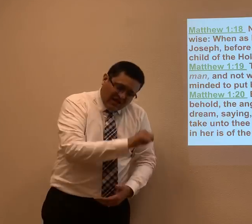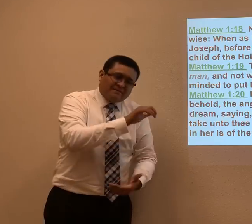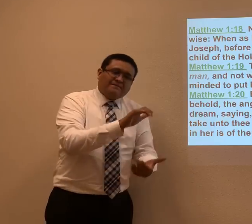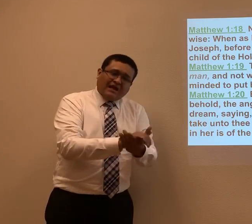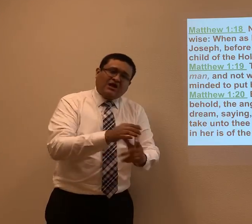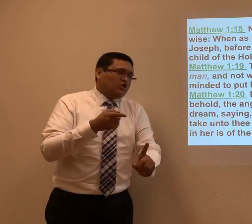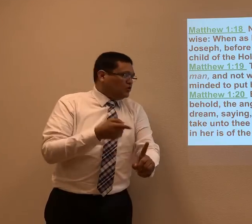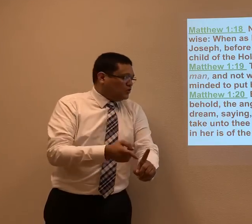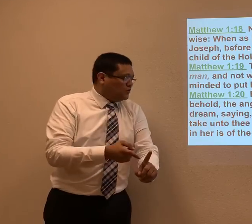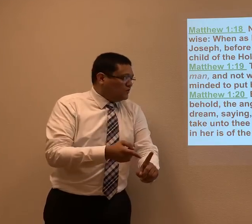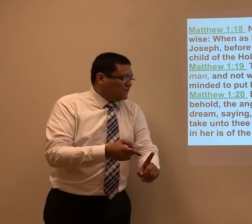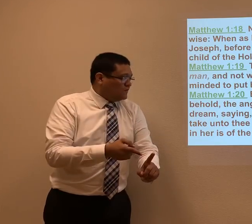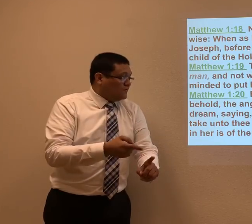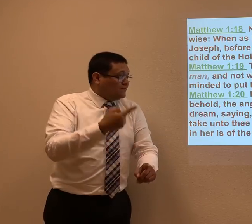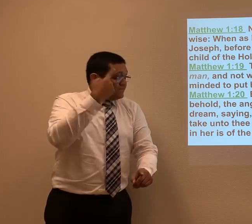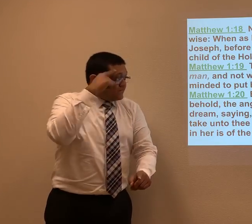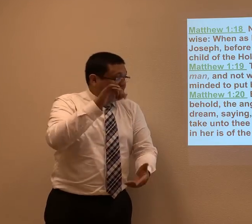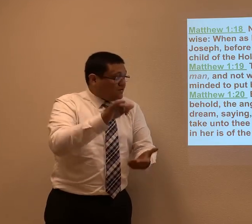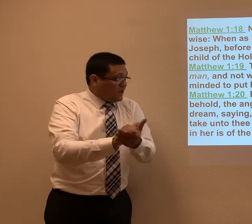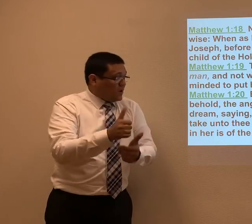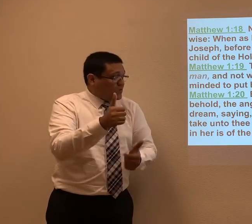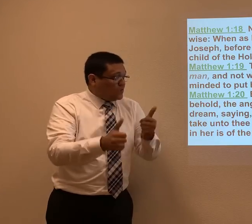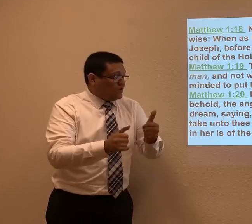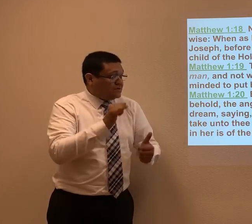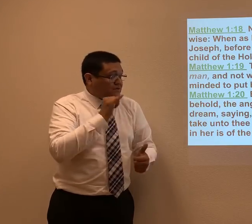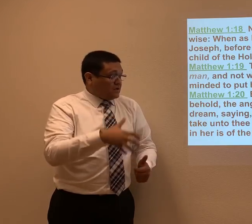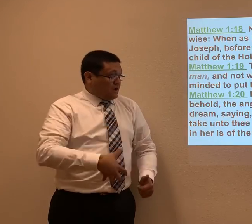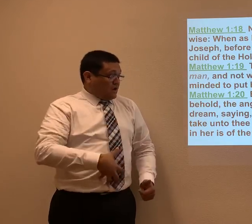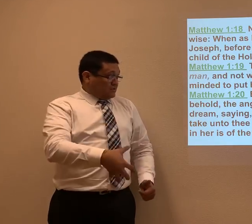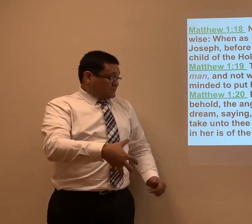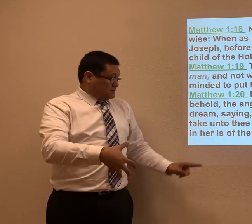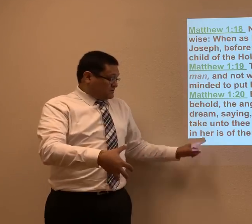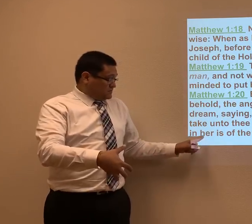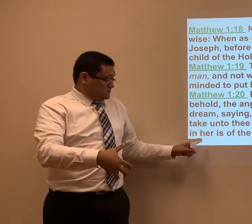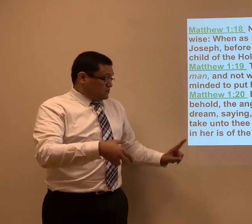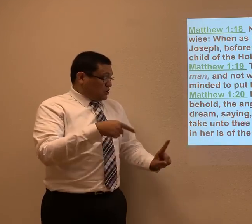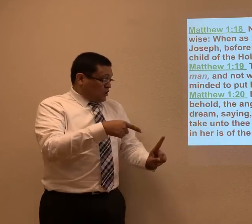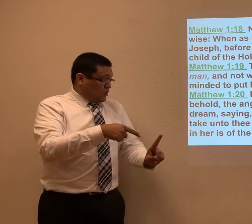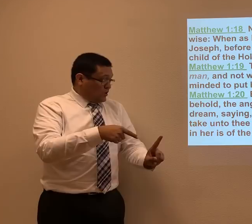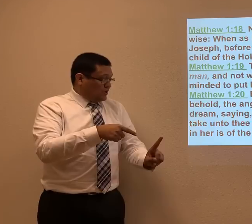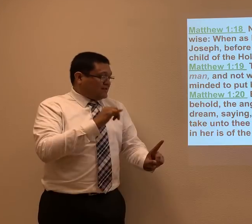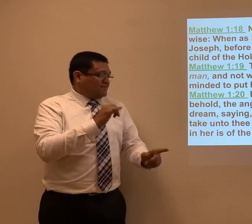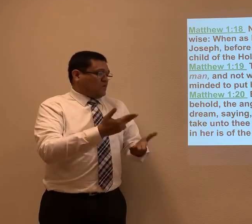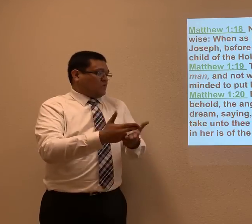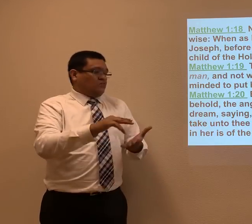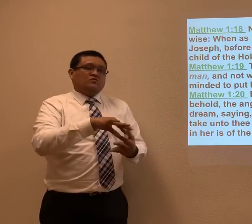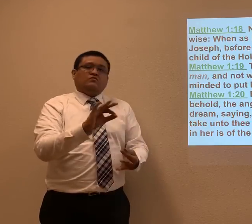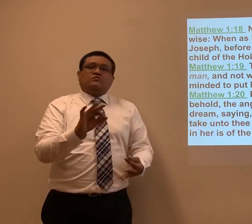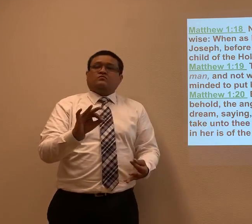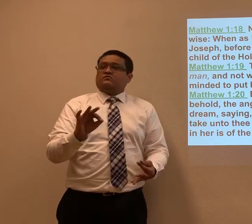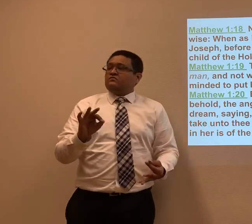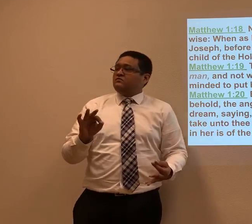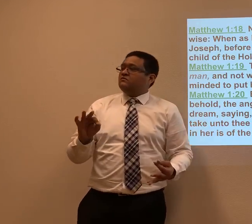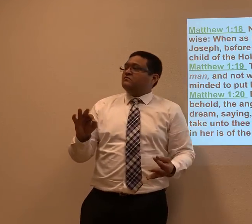He said, go ahead, take her to become your wife. For that which is conceived in her is of the Holy